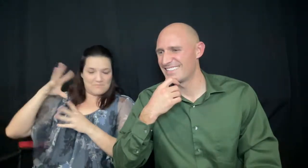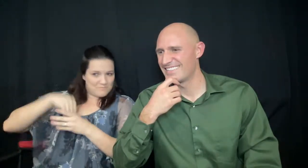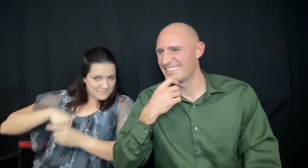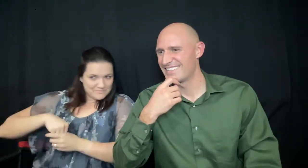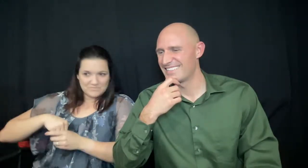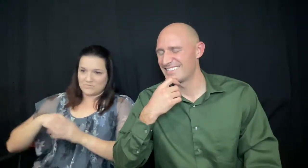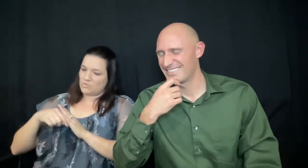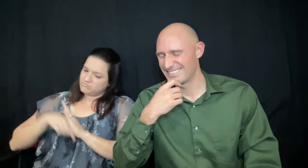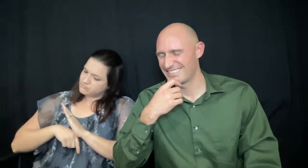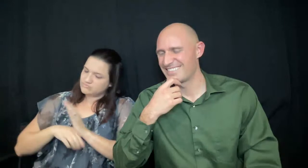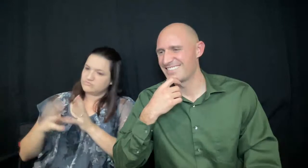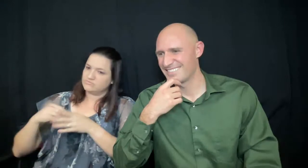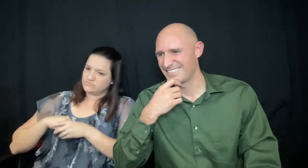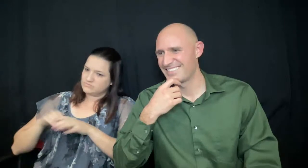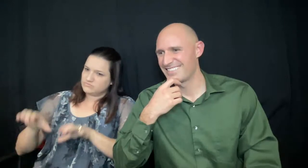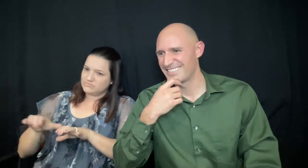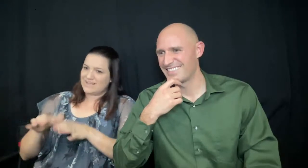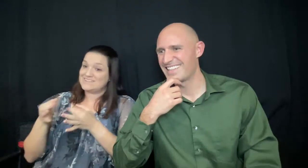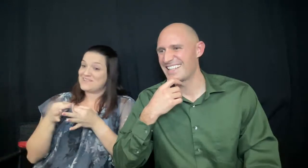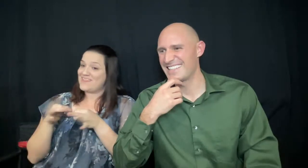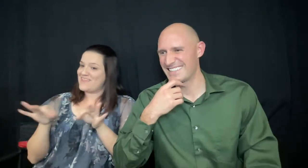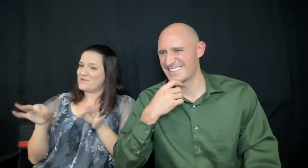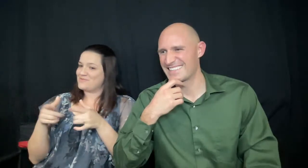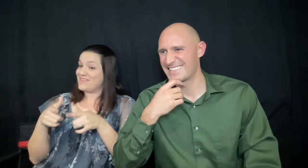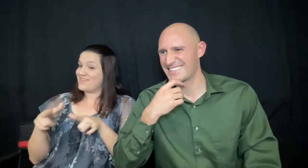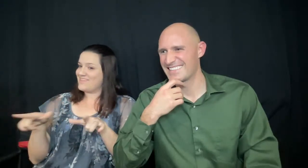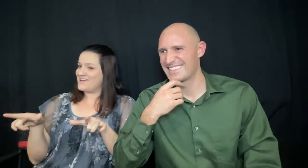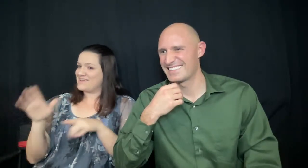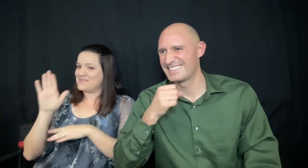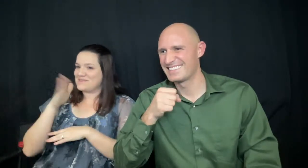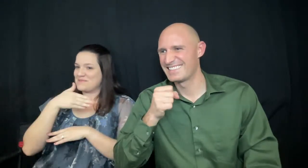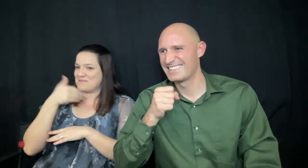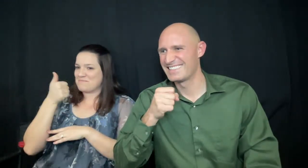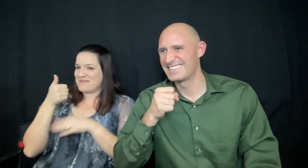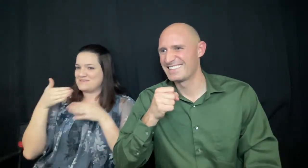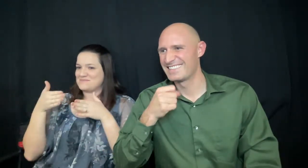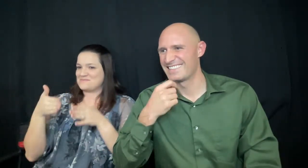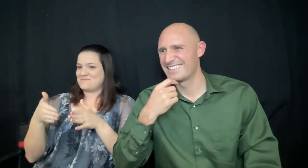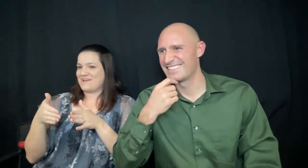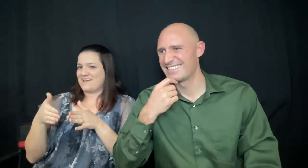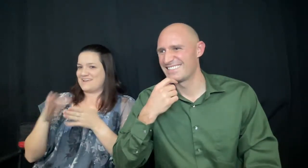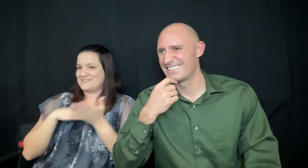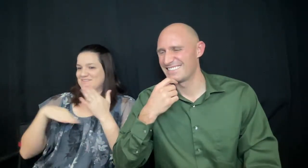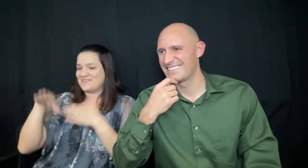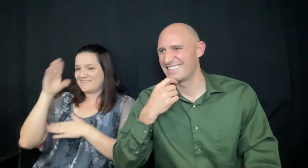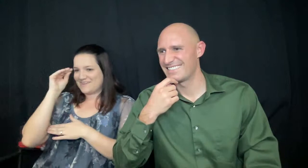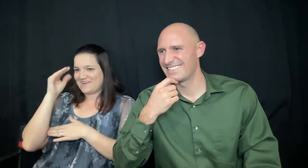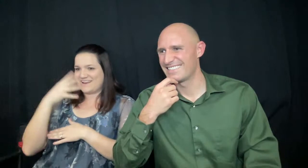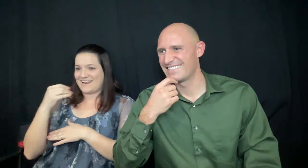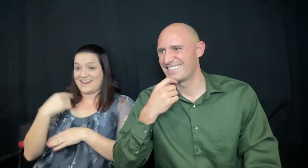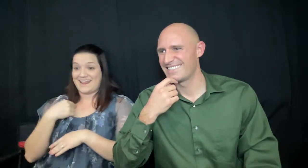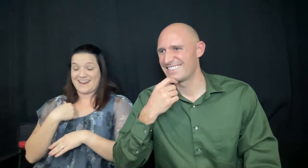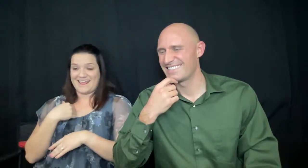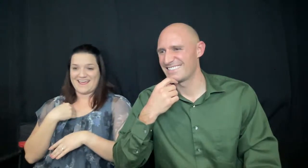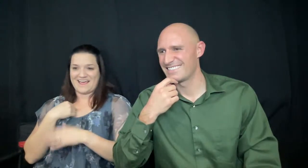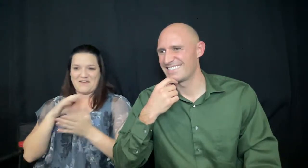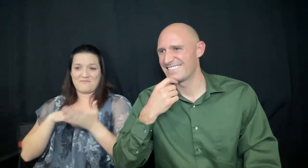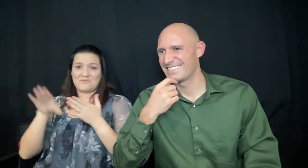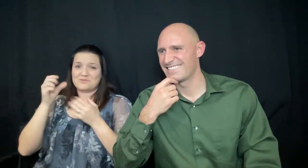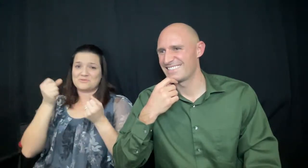the language is the best way to learn. And I've learned so much